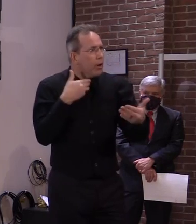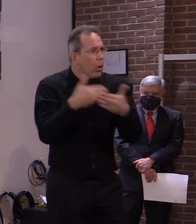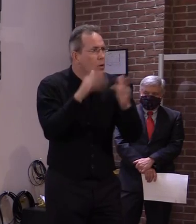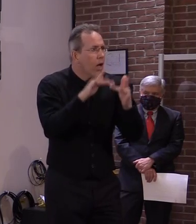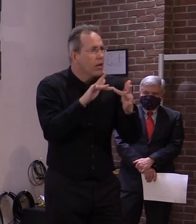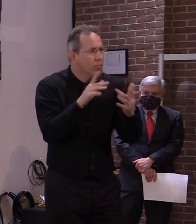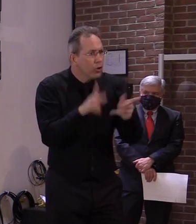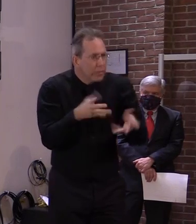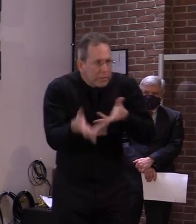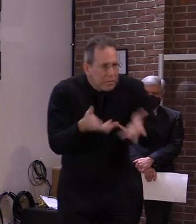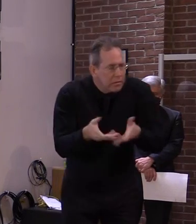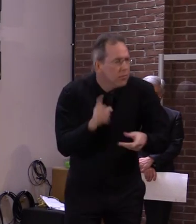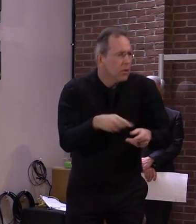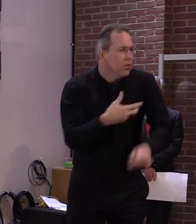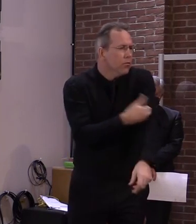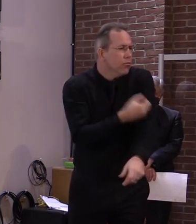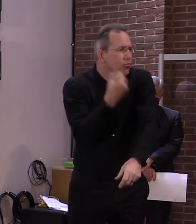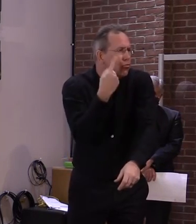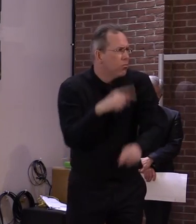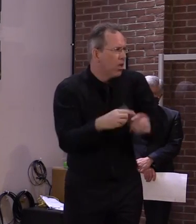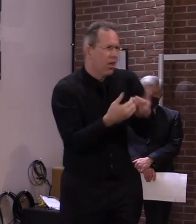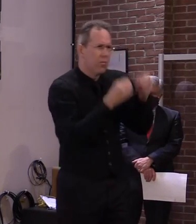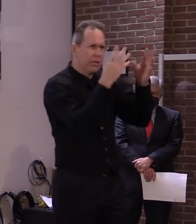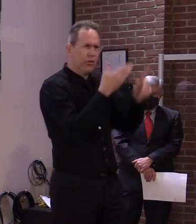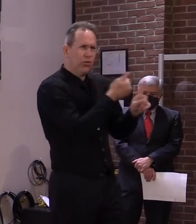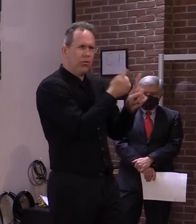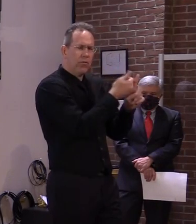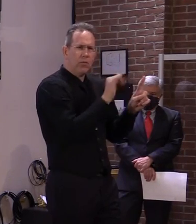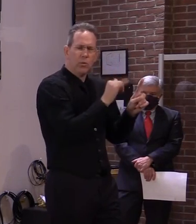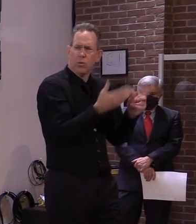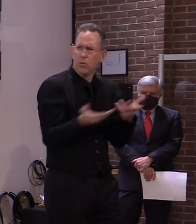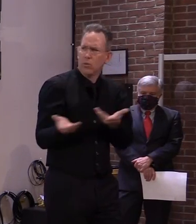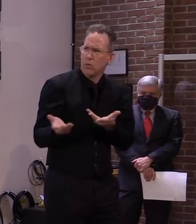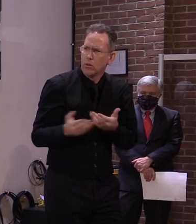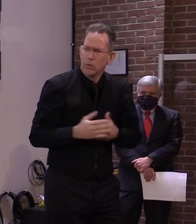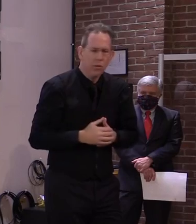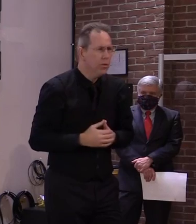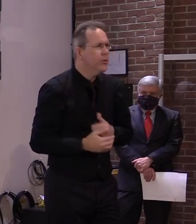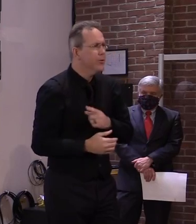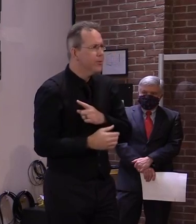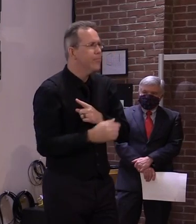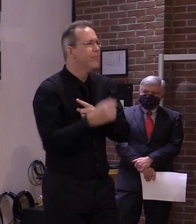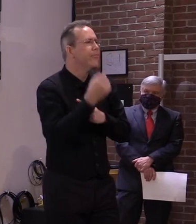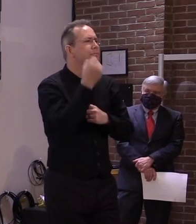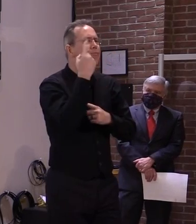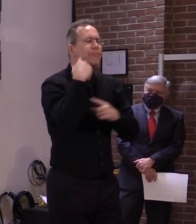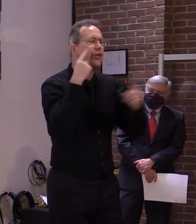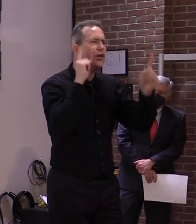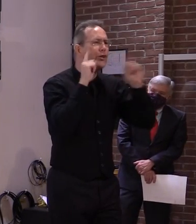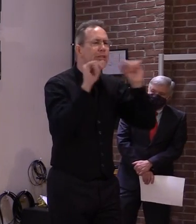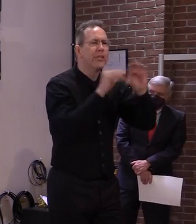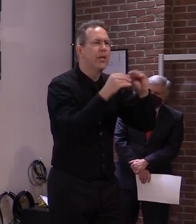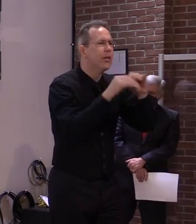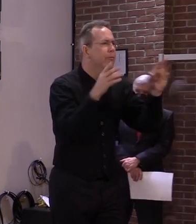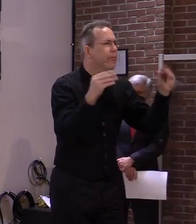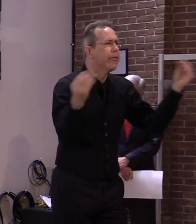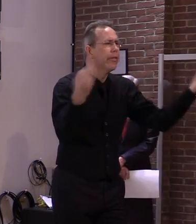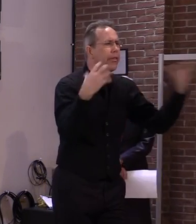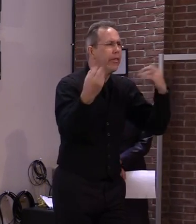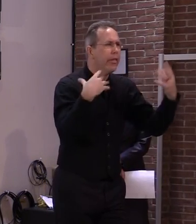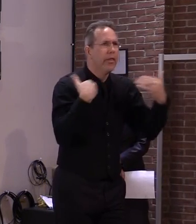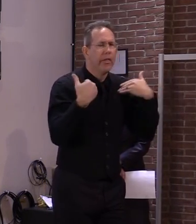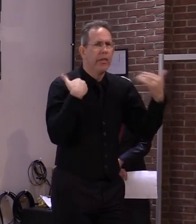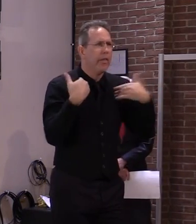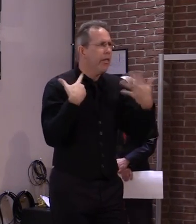understand that. And we're very happy that there's this pent-up demand, because we want to make sure that we're